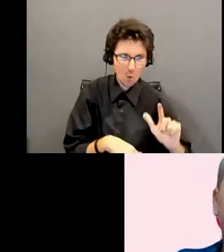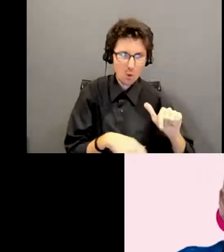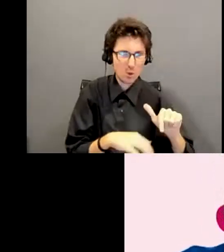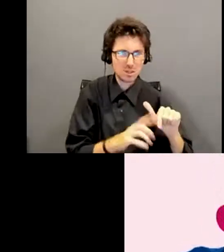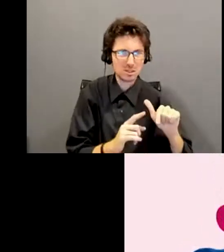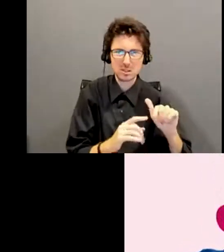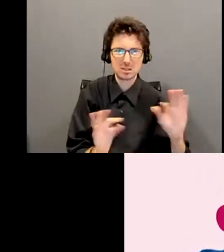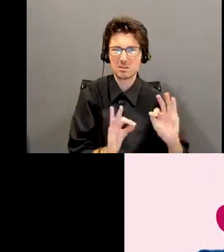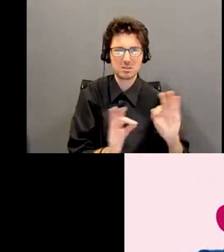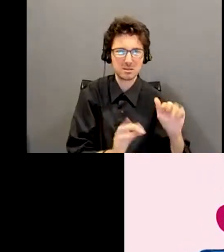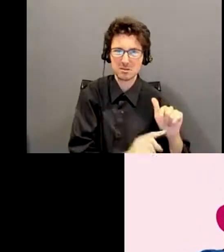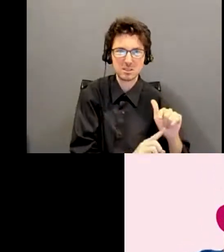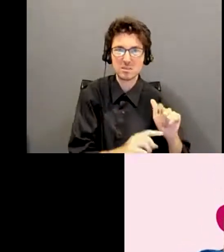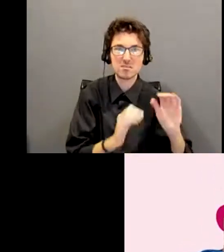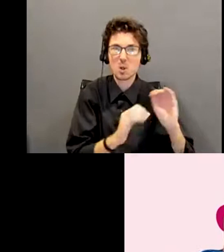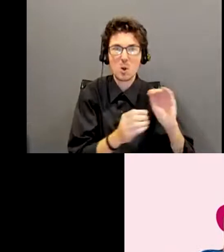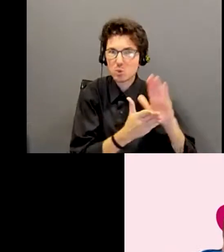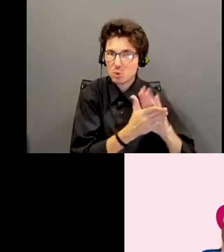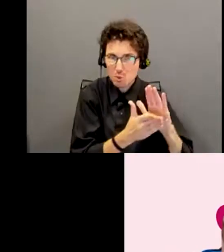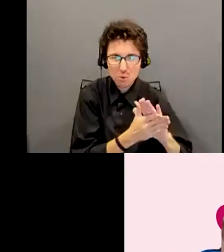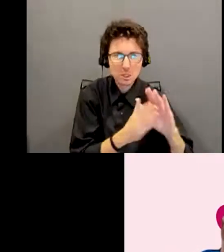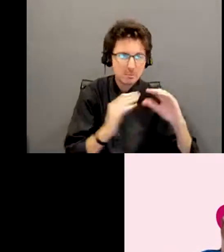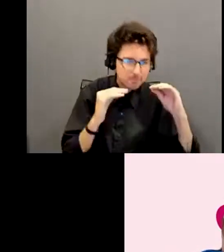is not been in academic.